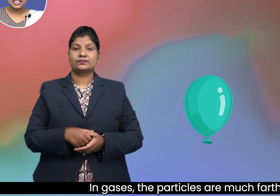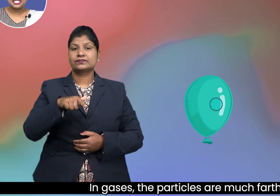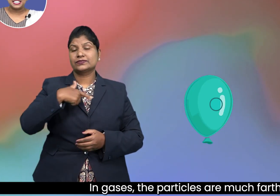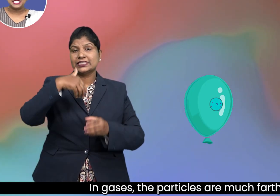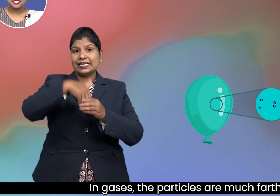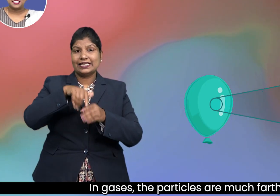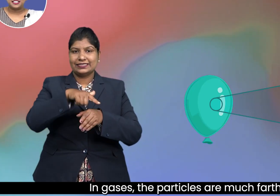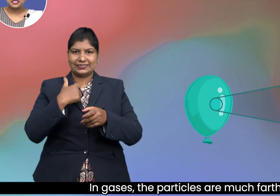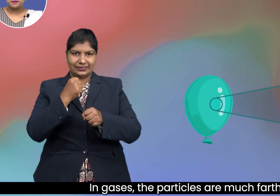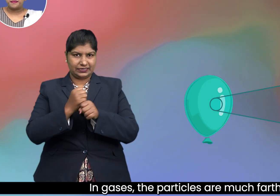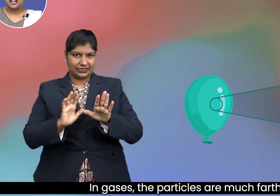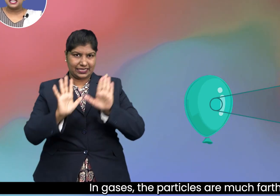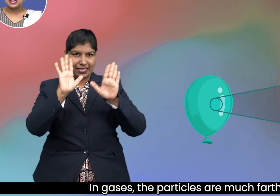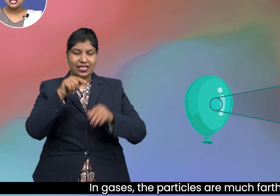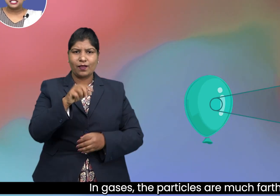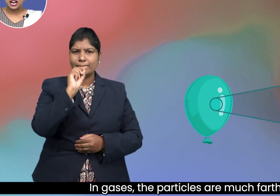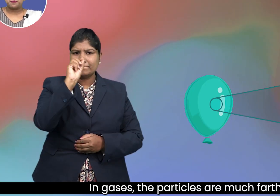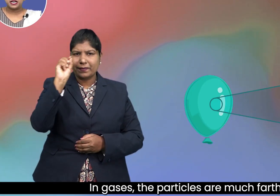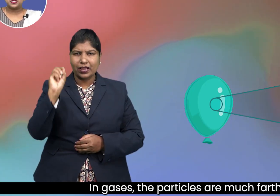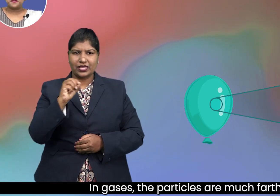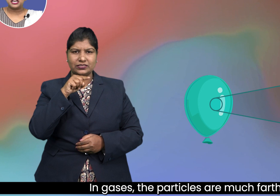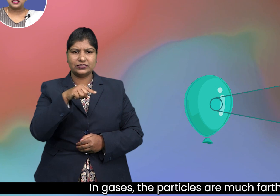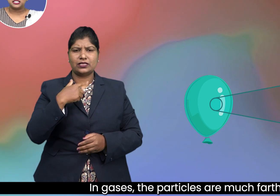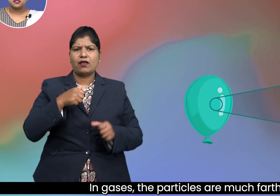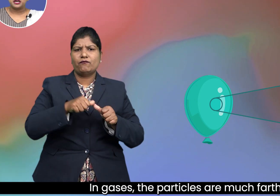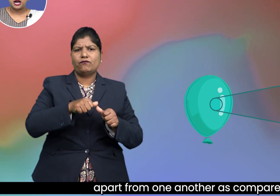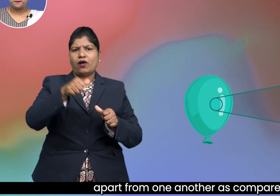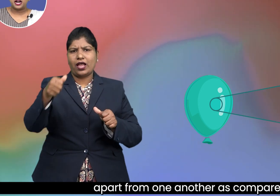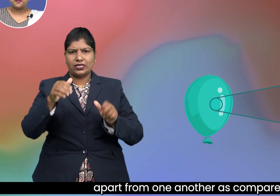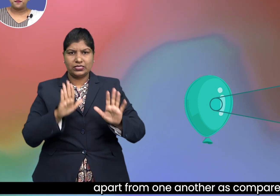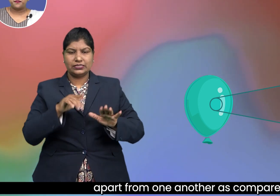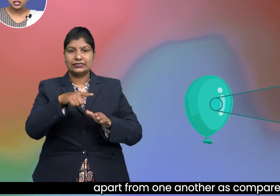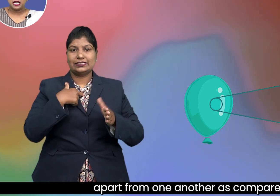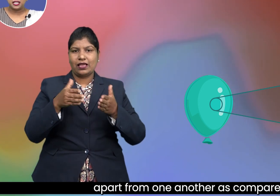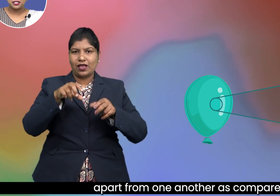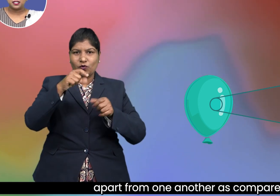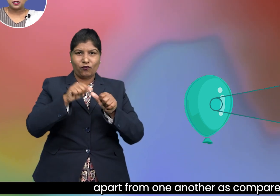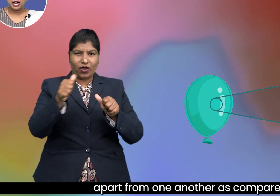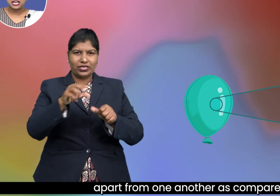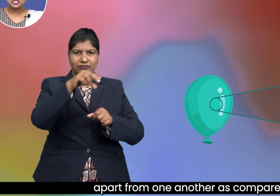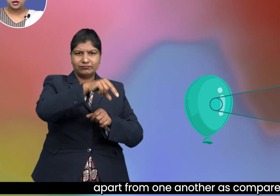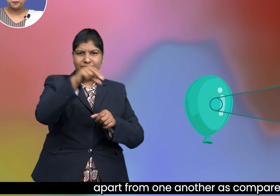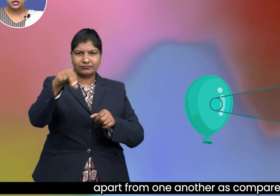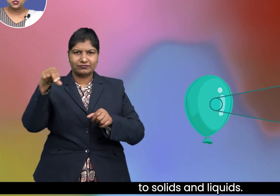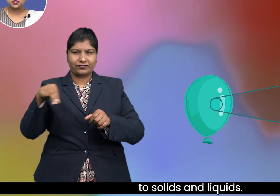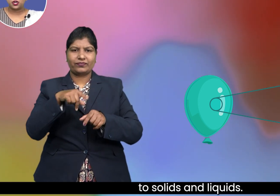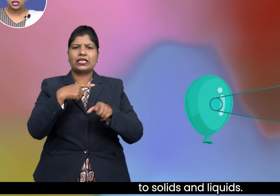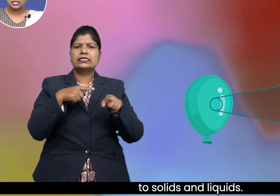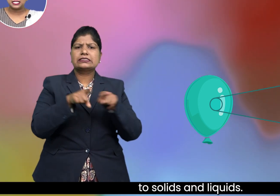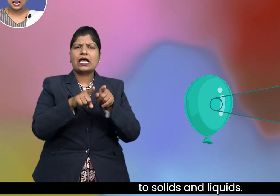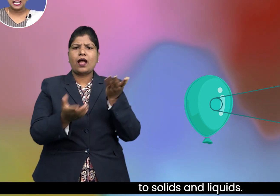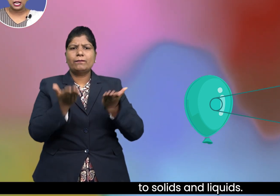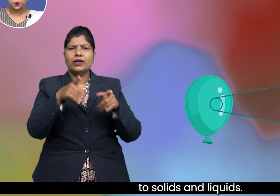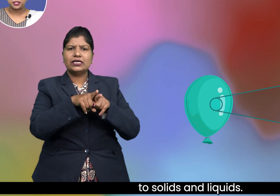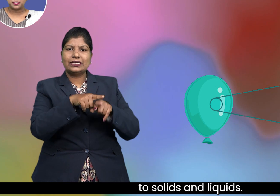In gases, the particles are much farther apart from one another as compared to